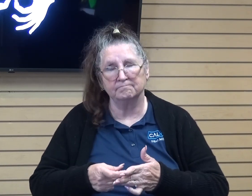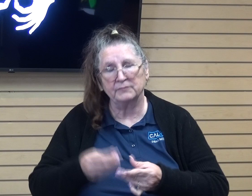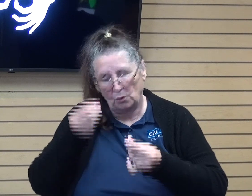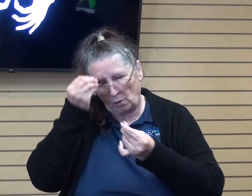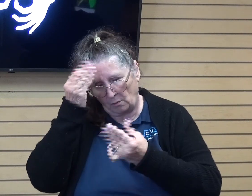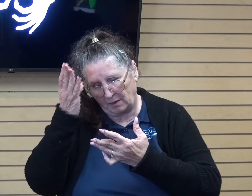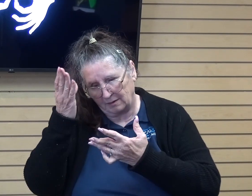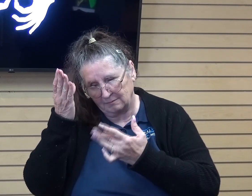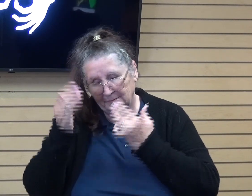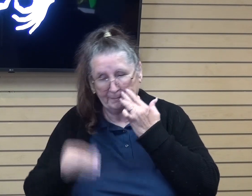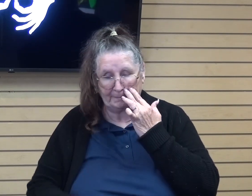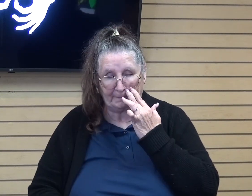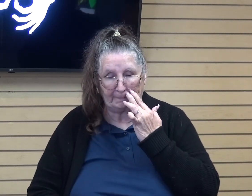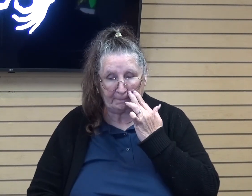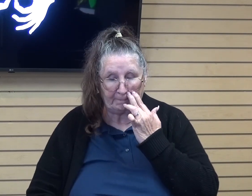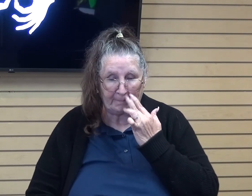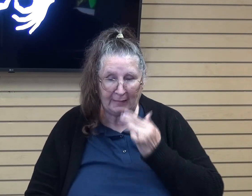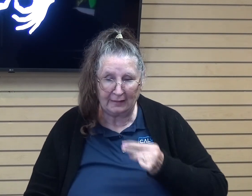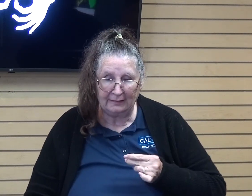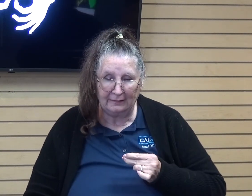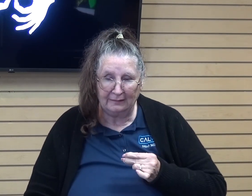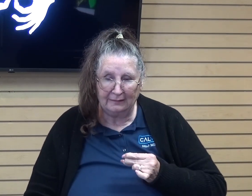What? He